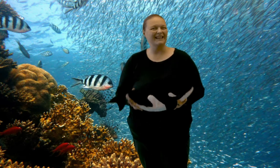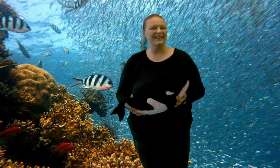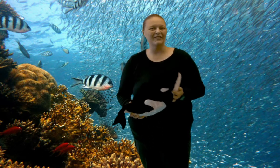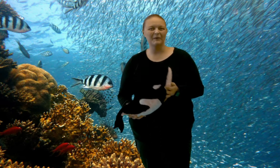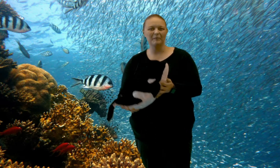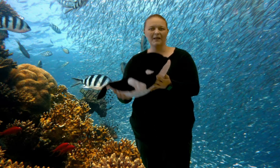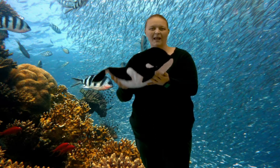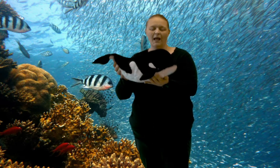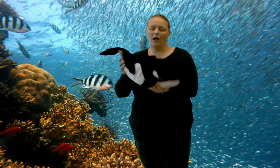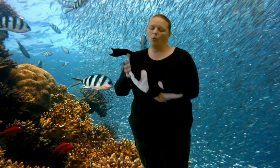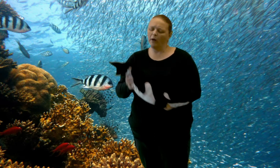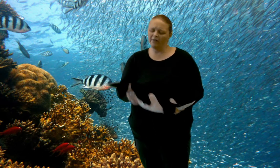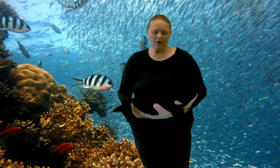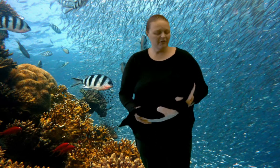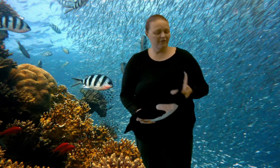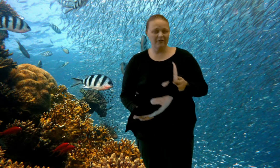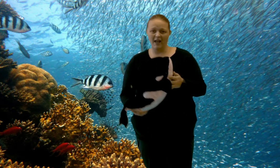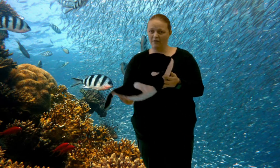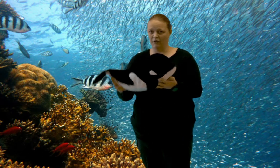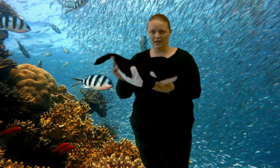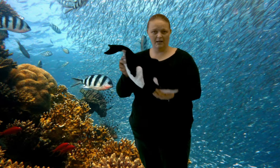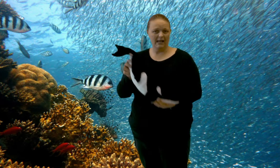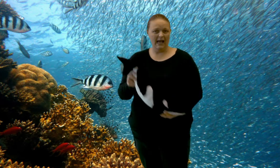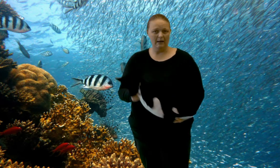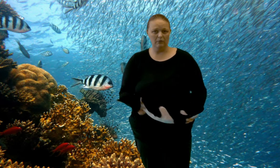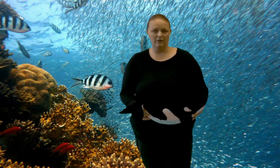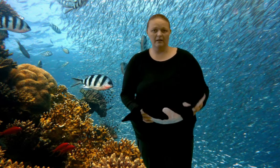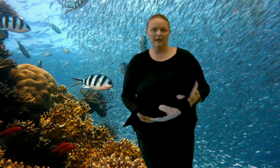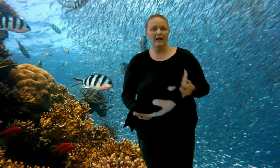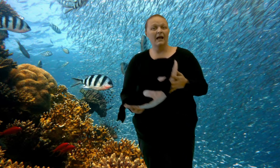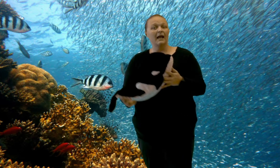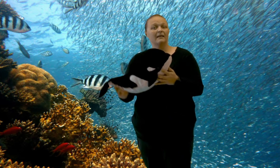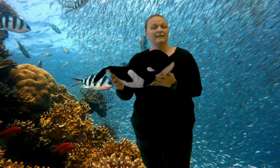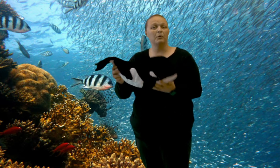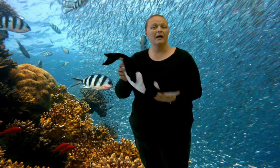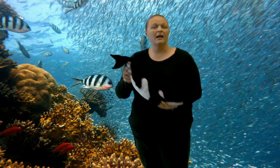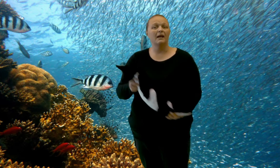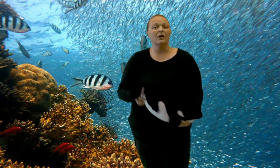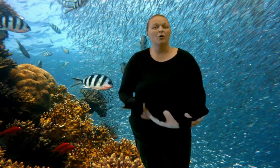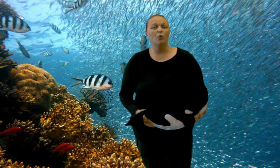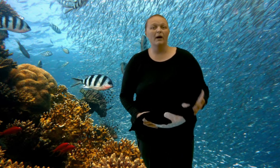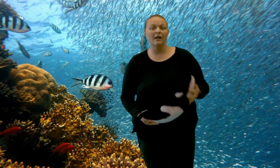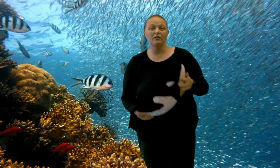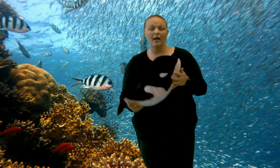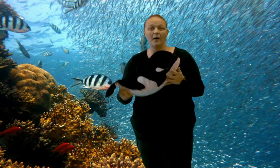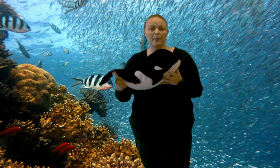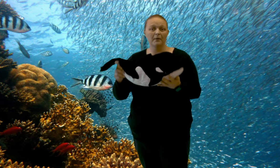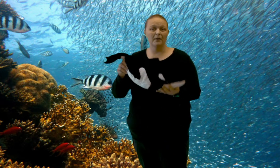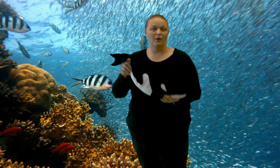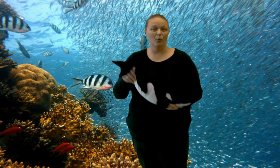together. One of our favorite games is to play whales up,